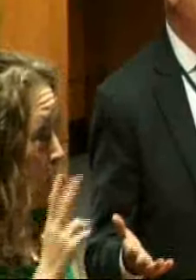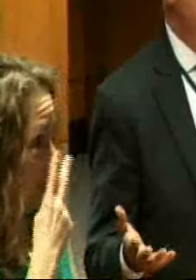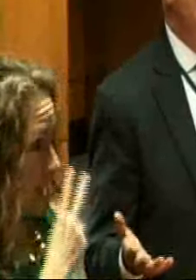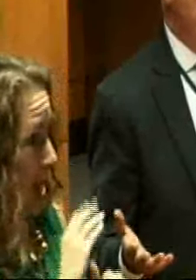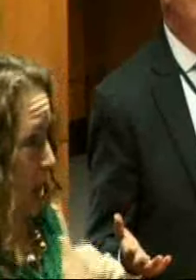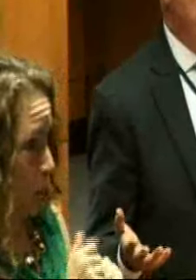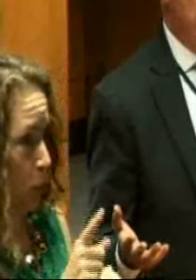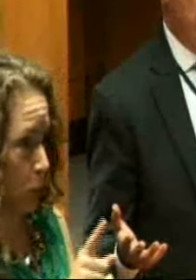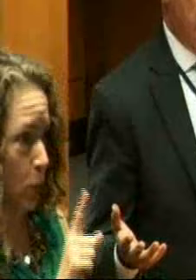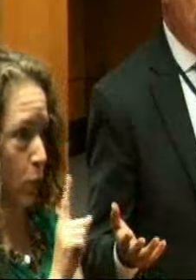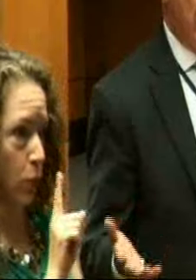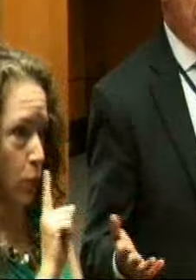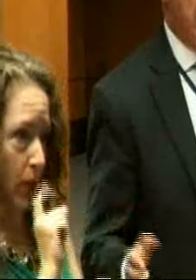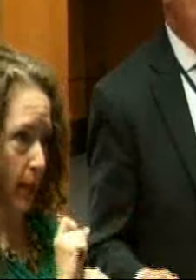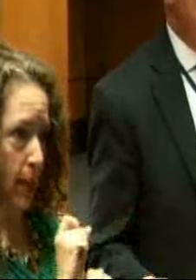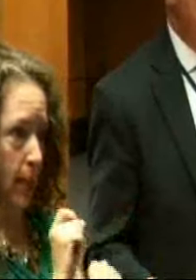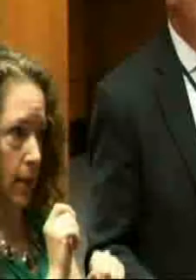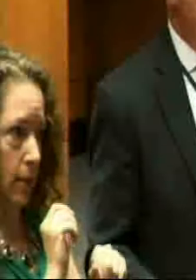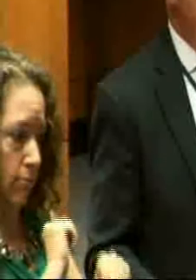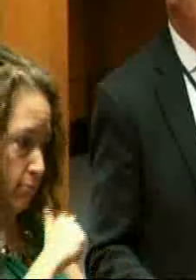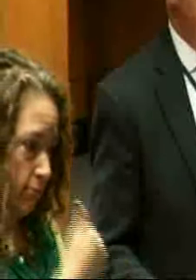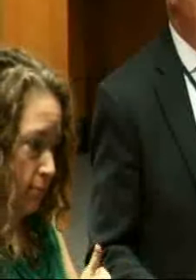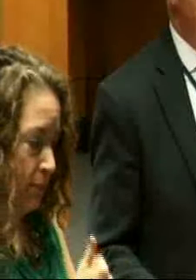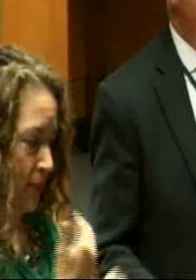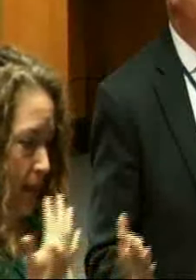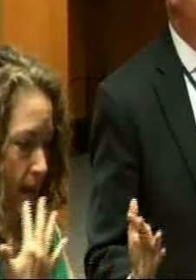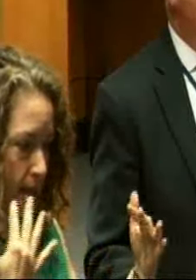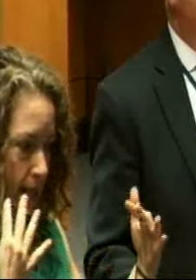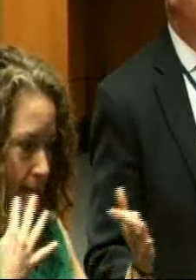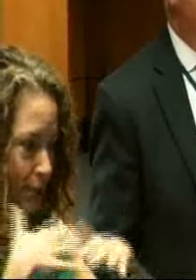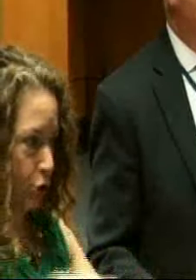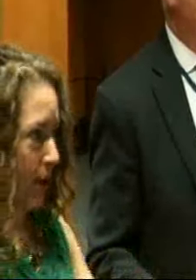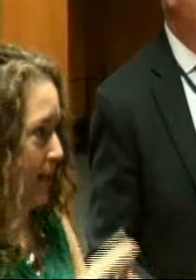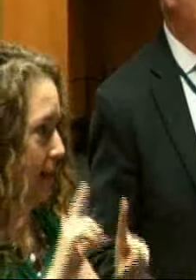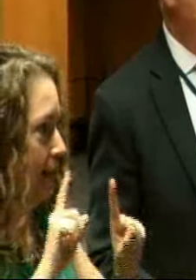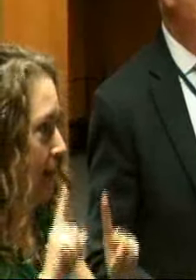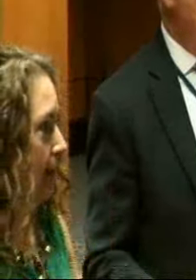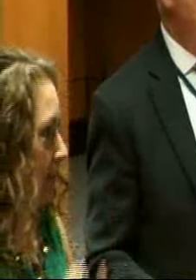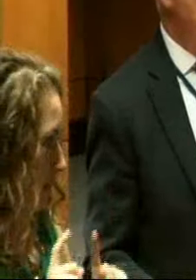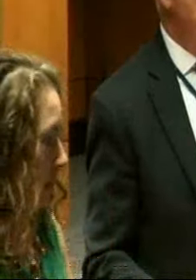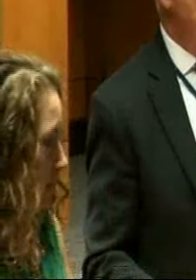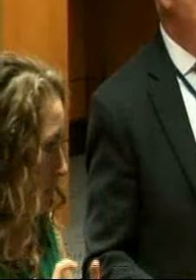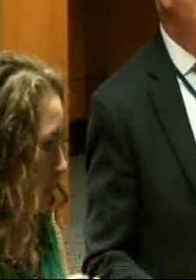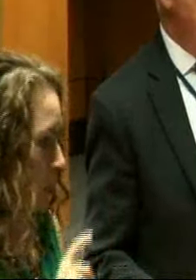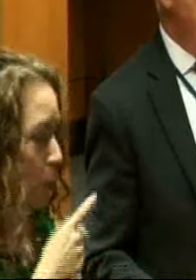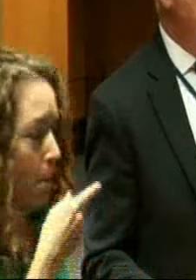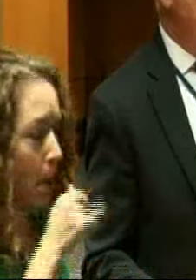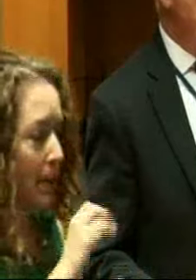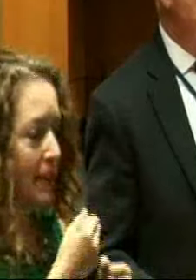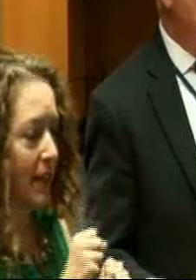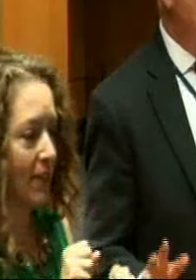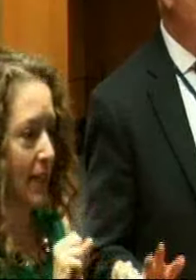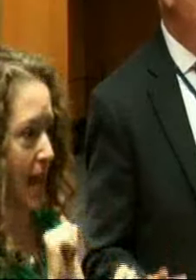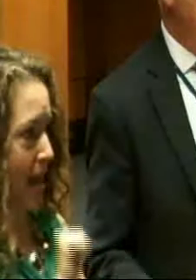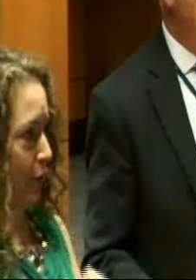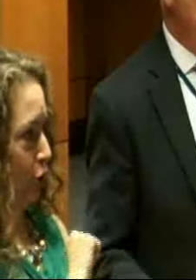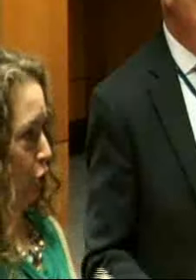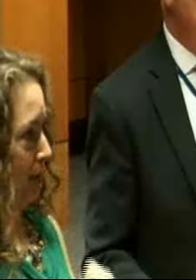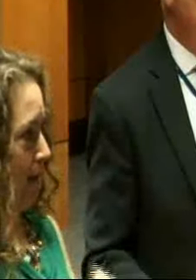an integrated test, how you really put together a public safety exercise that is